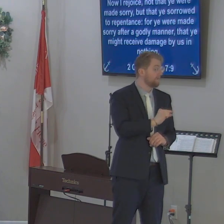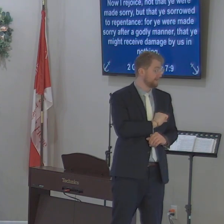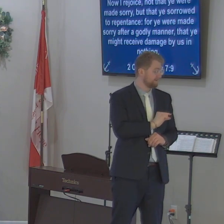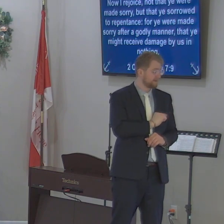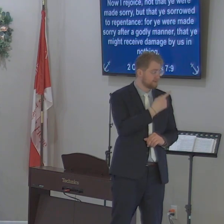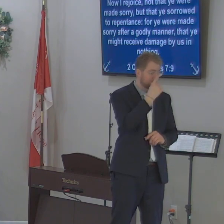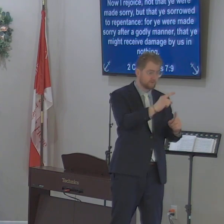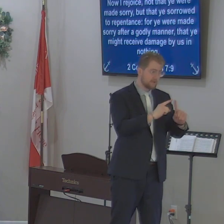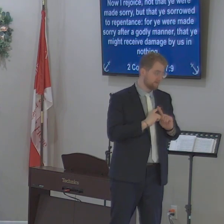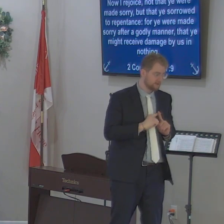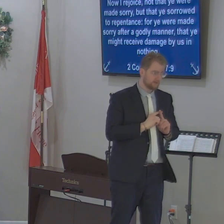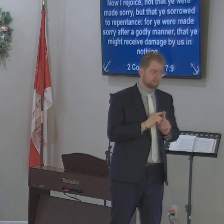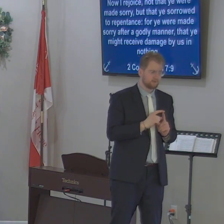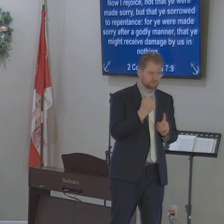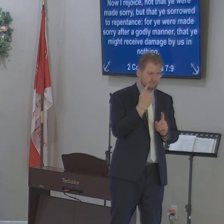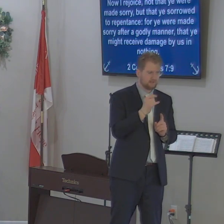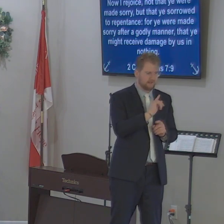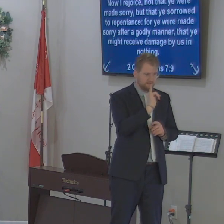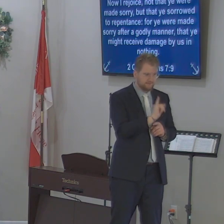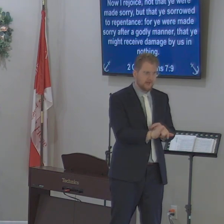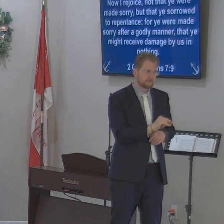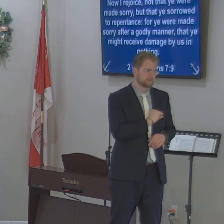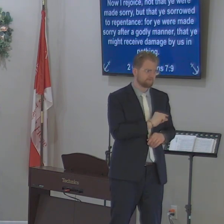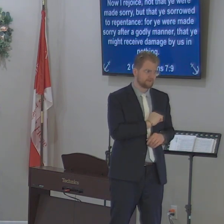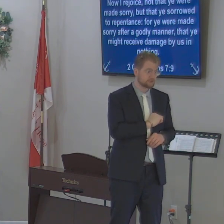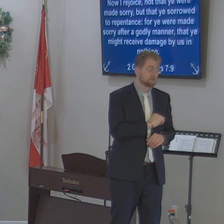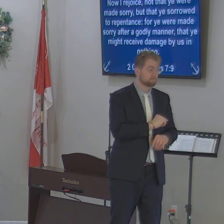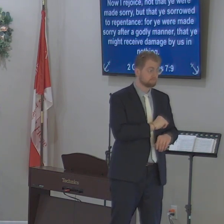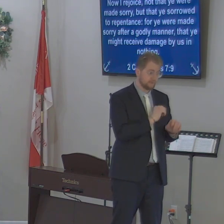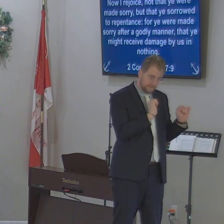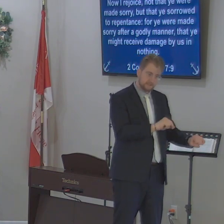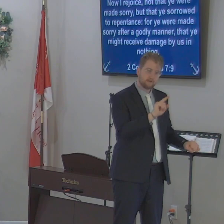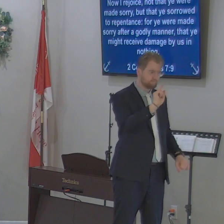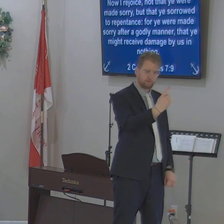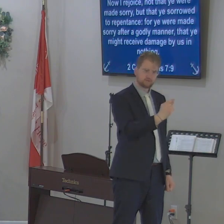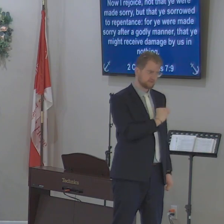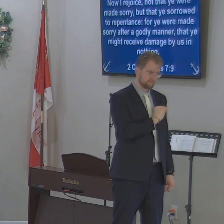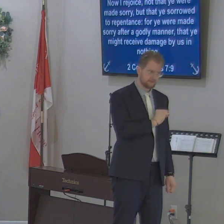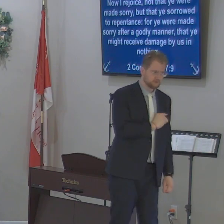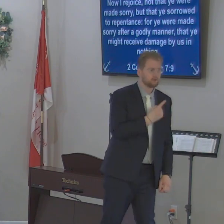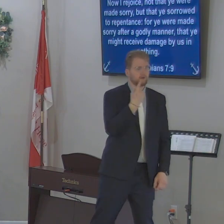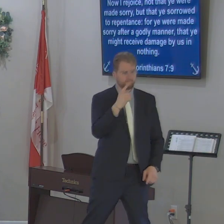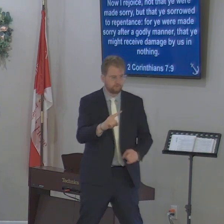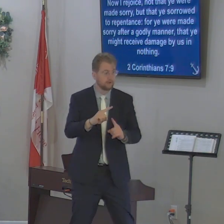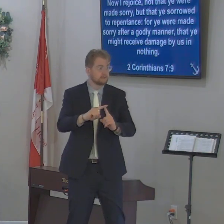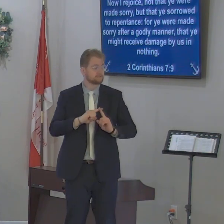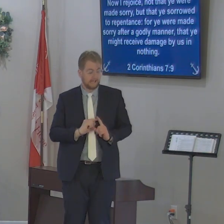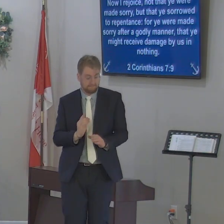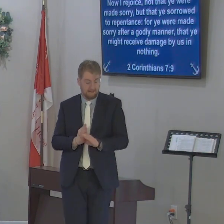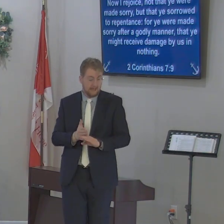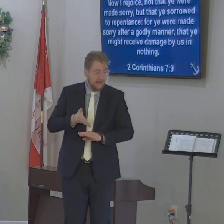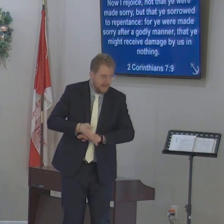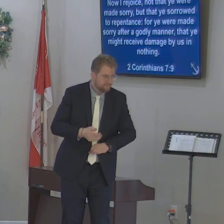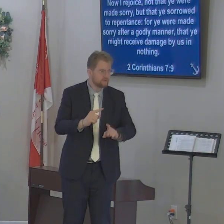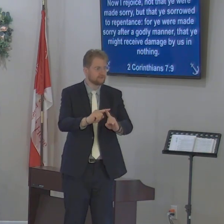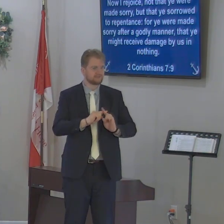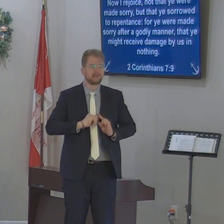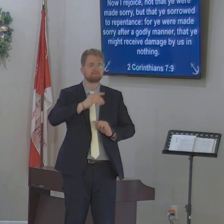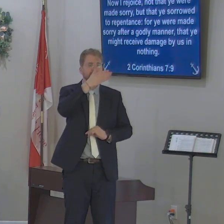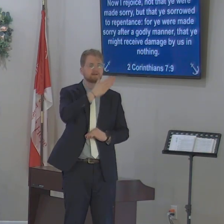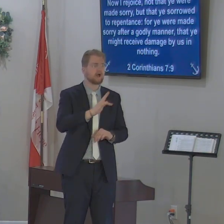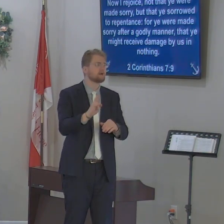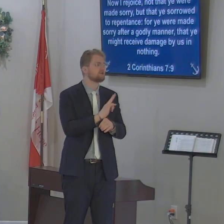keep us into obedience. Everybody with me? So first thing we see is God uses his word. God uses his word. Turn over to Ecclesiastes